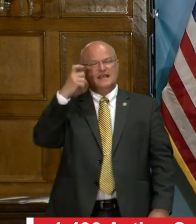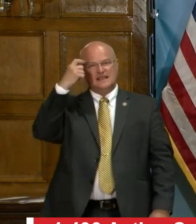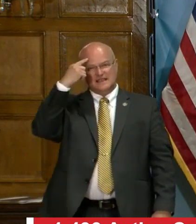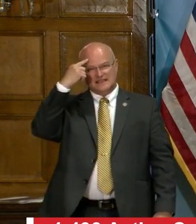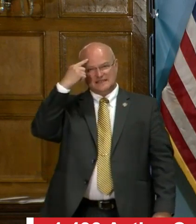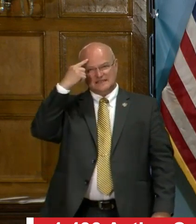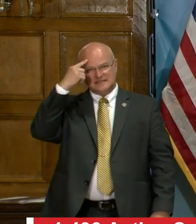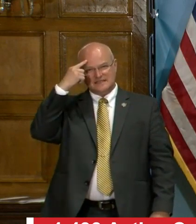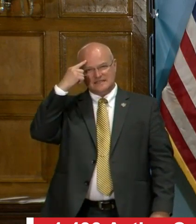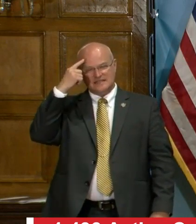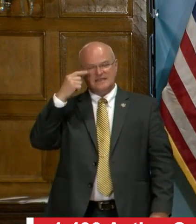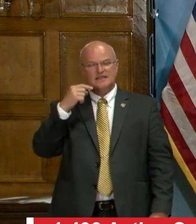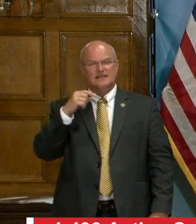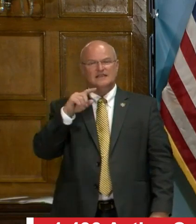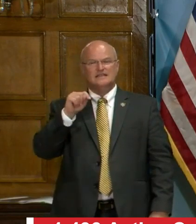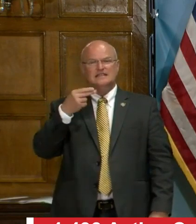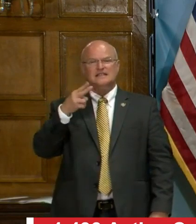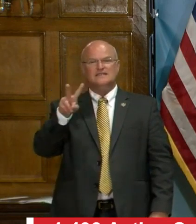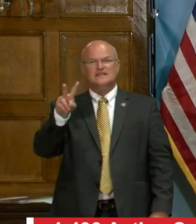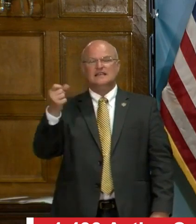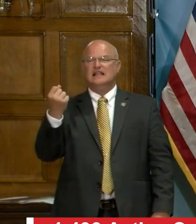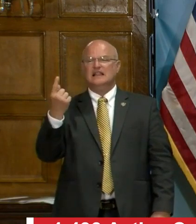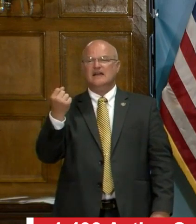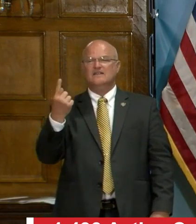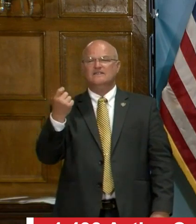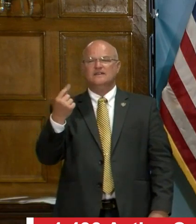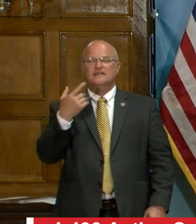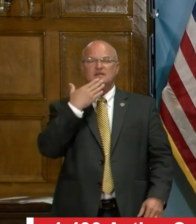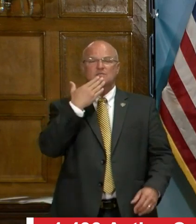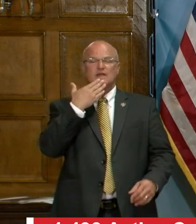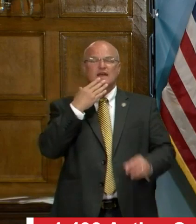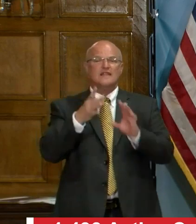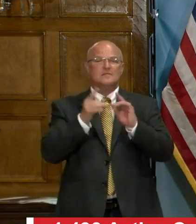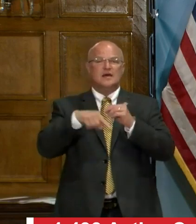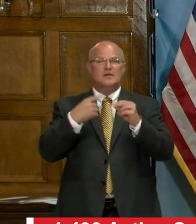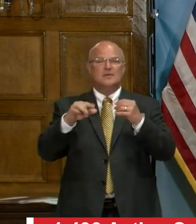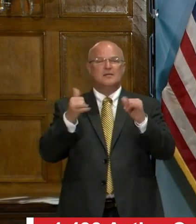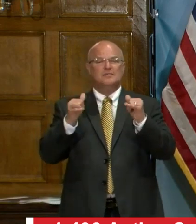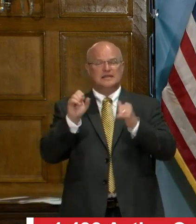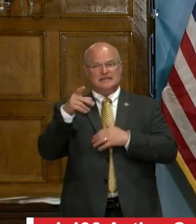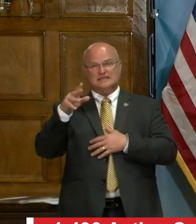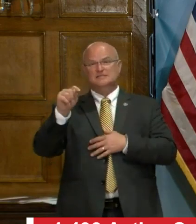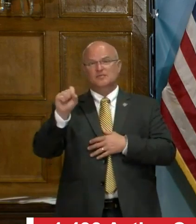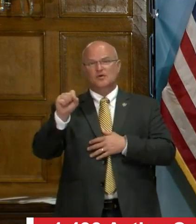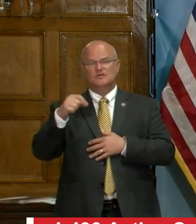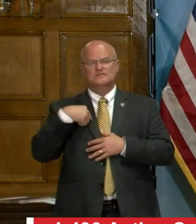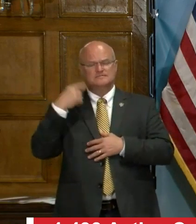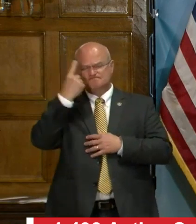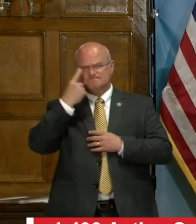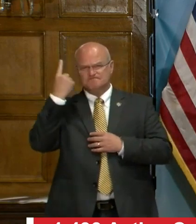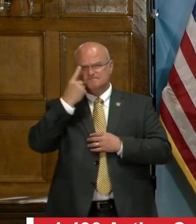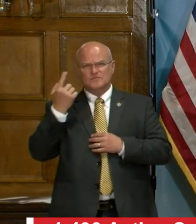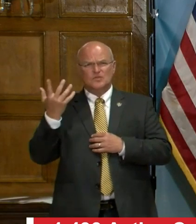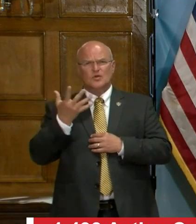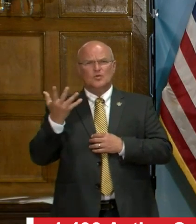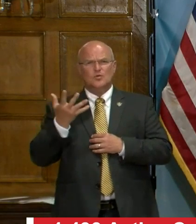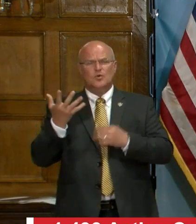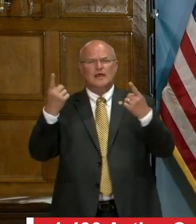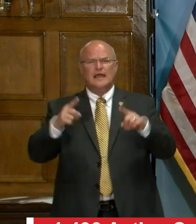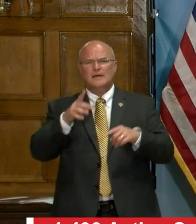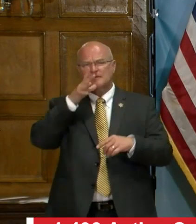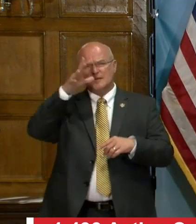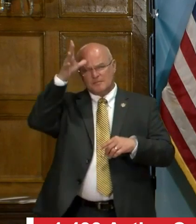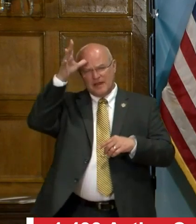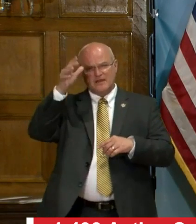Governor, it's Rolly Hoyt with THB 11. I appreciate the message about playing sports, but I'm wondering, what's your message to